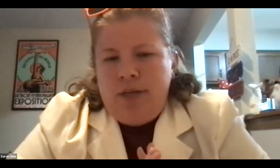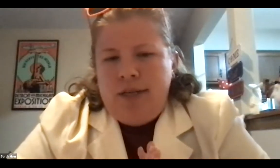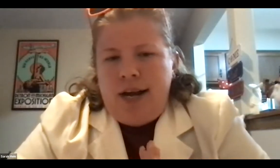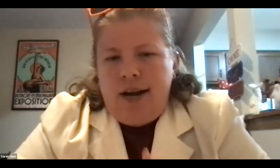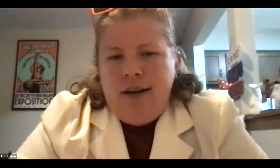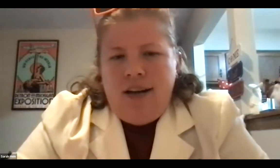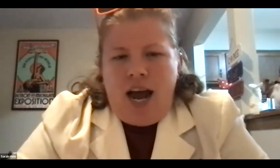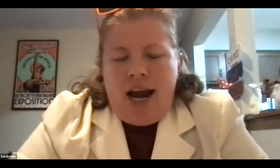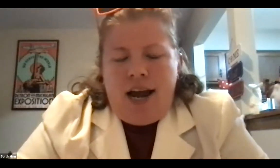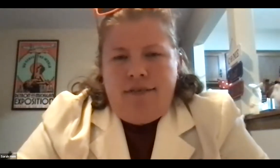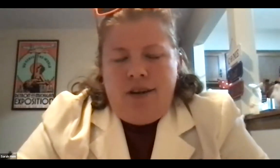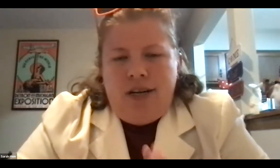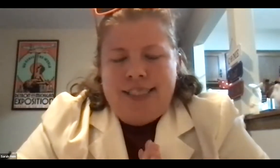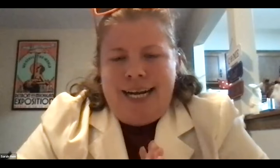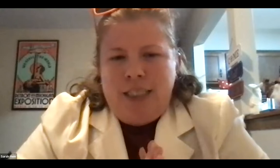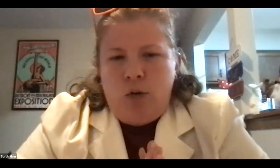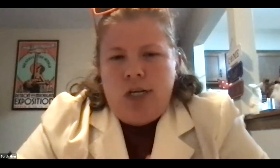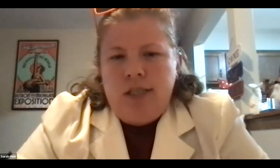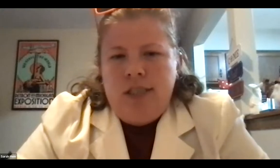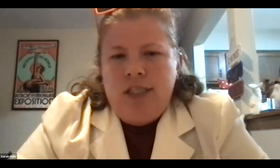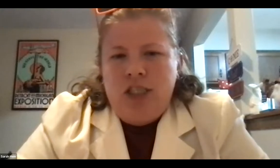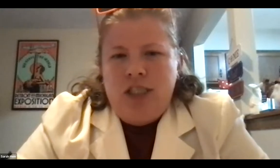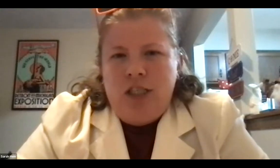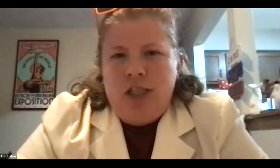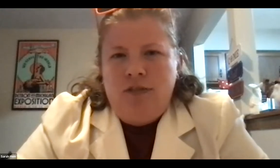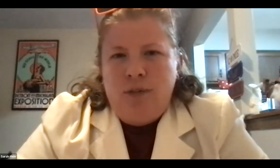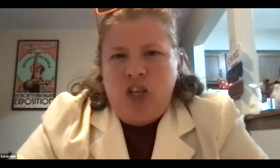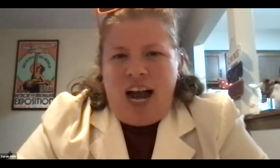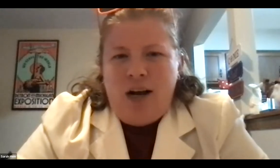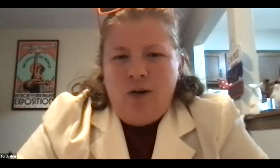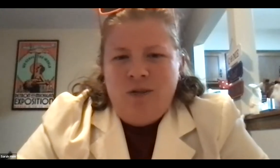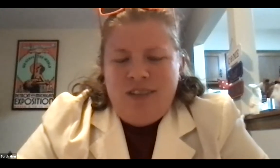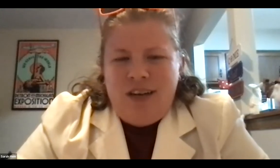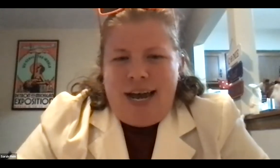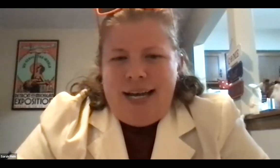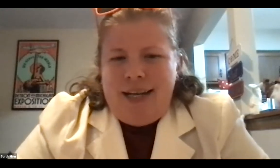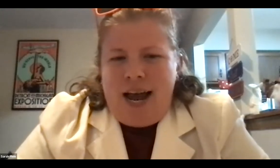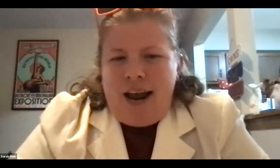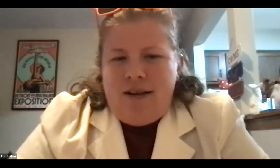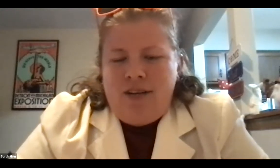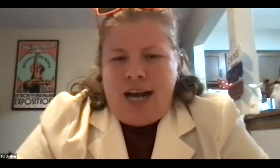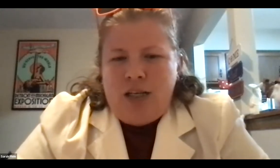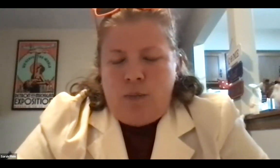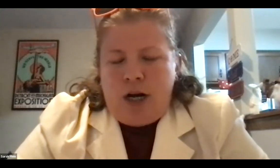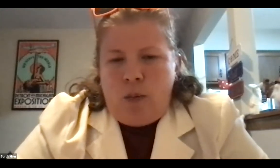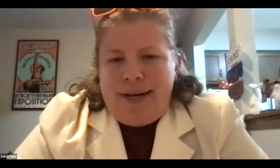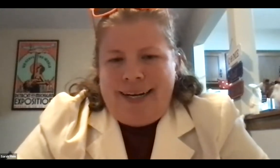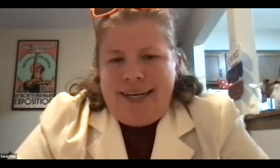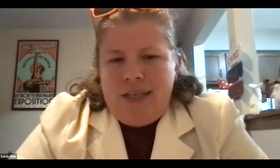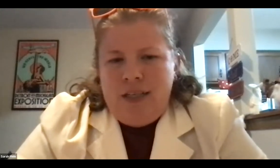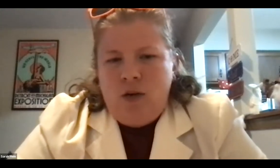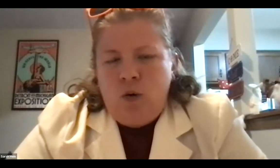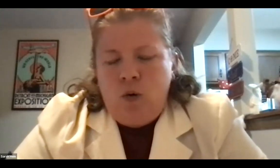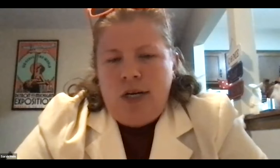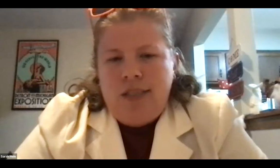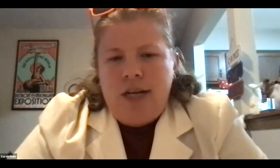here with me today. I have Stacy Wood, she's a nurse from Chicago, and I have Dr. Michael